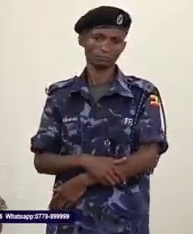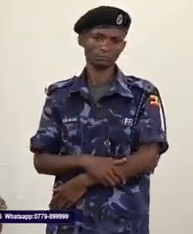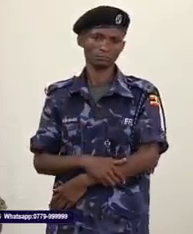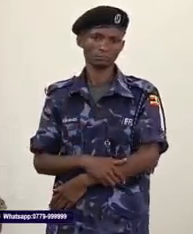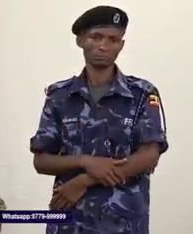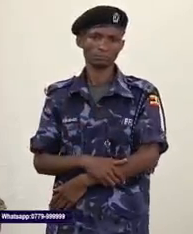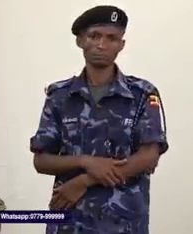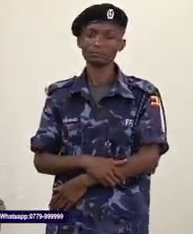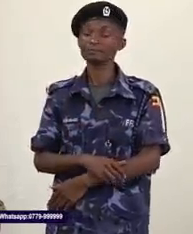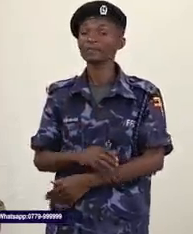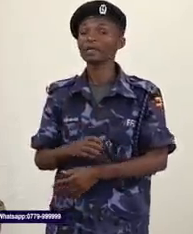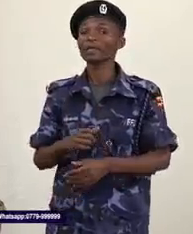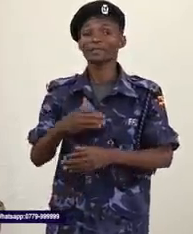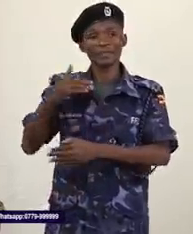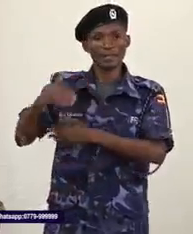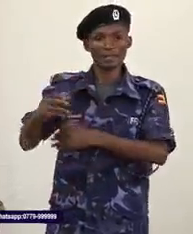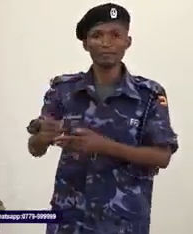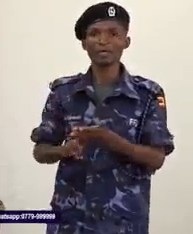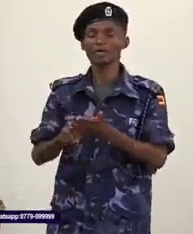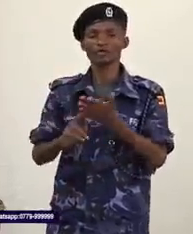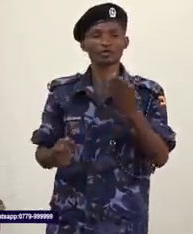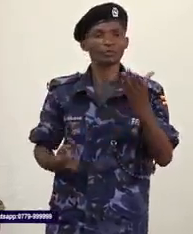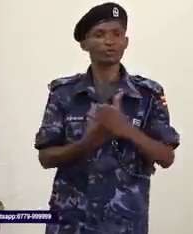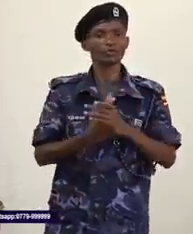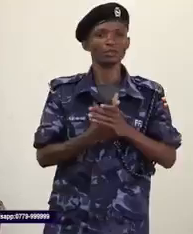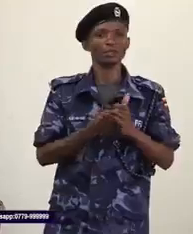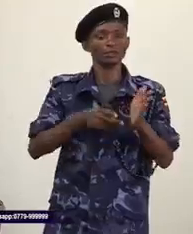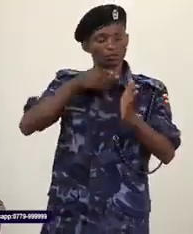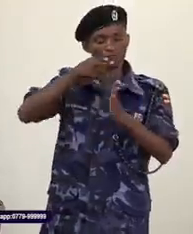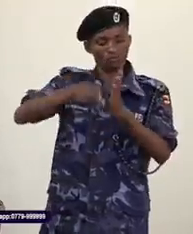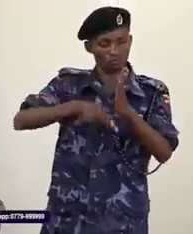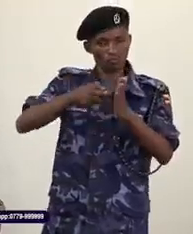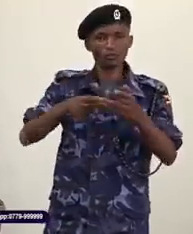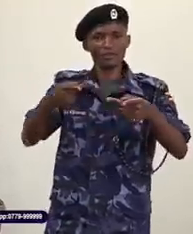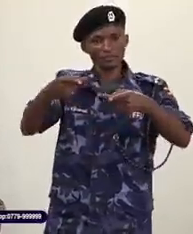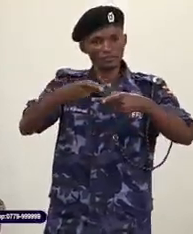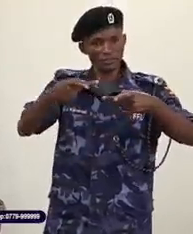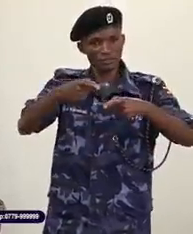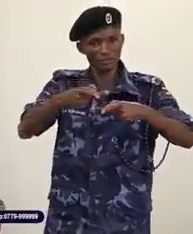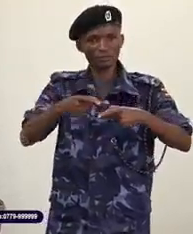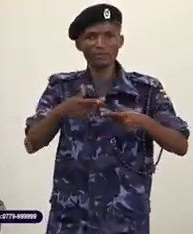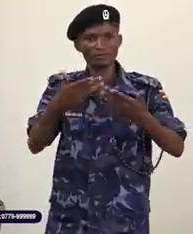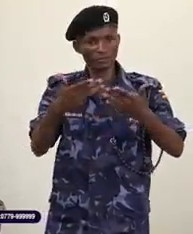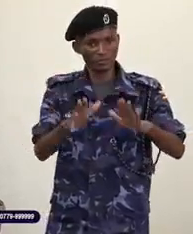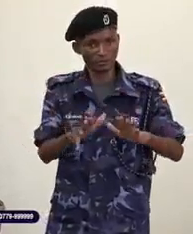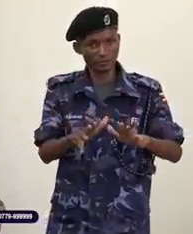she took opportunity to record the video,